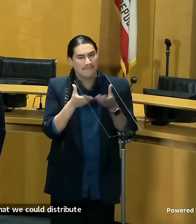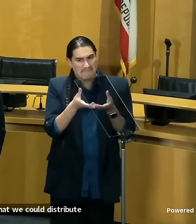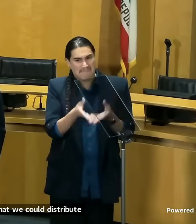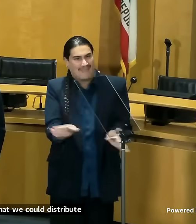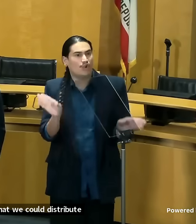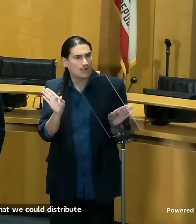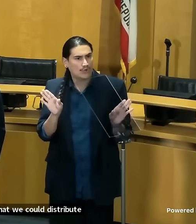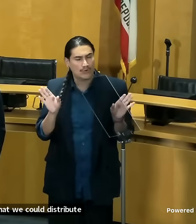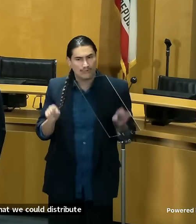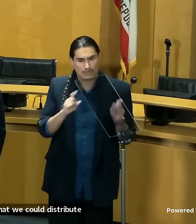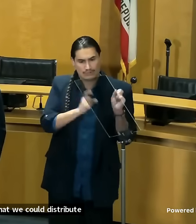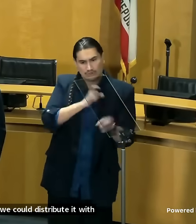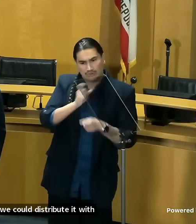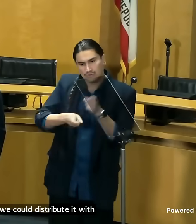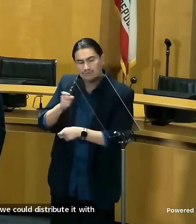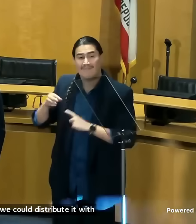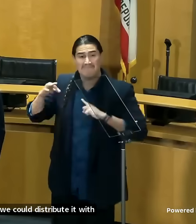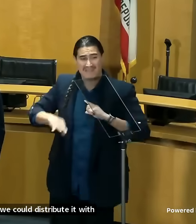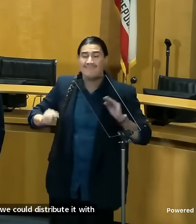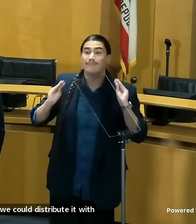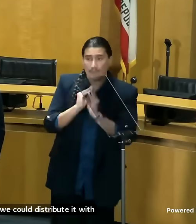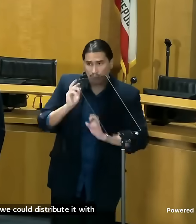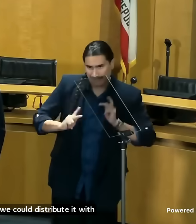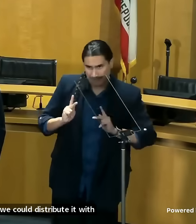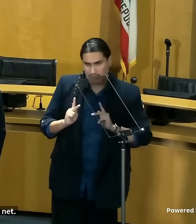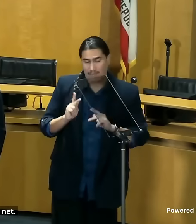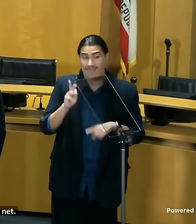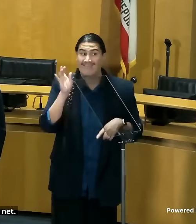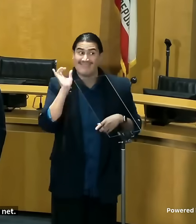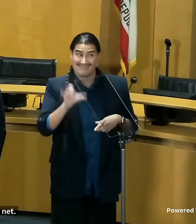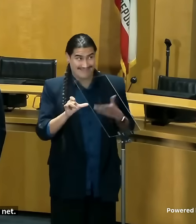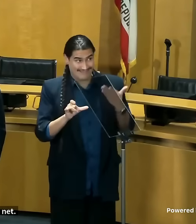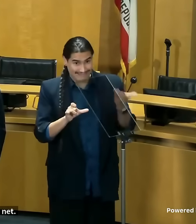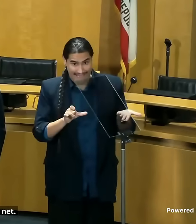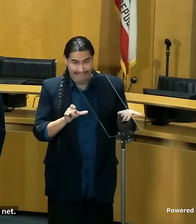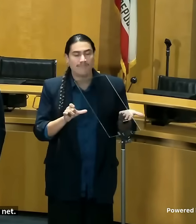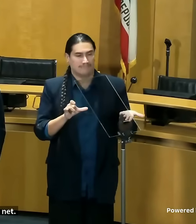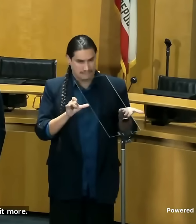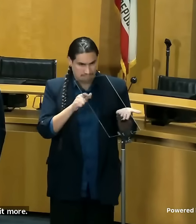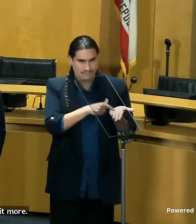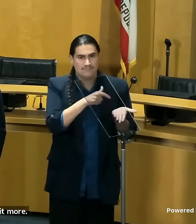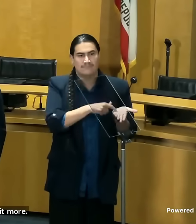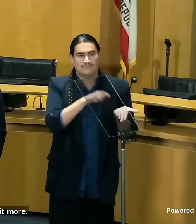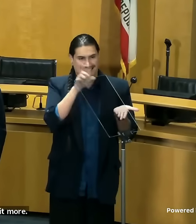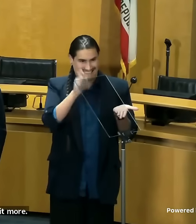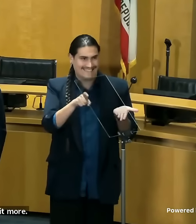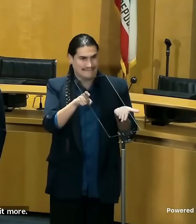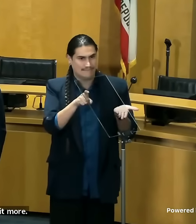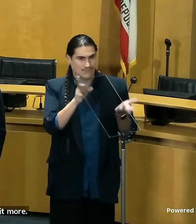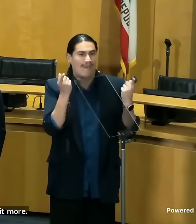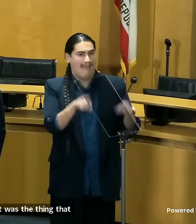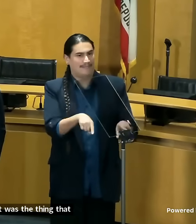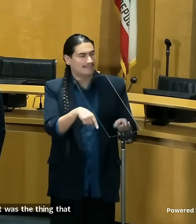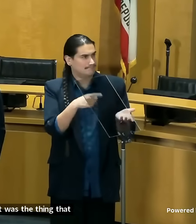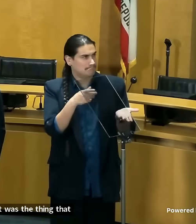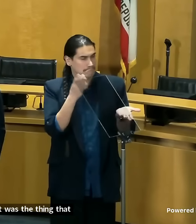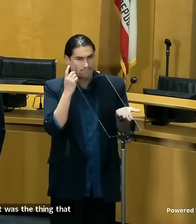net and benefit more, that was the thing that needed to